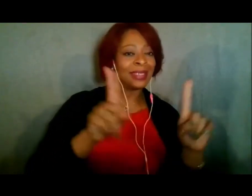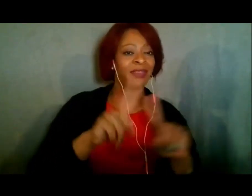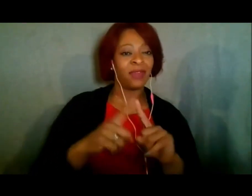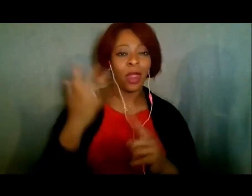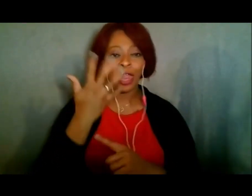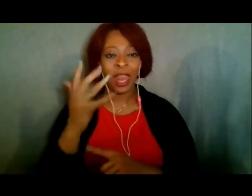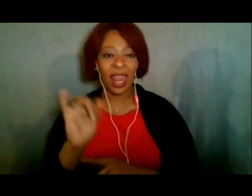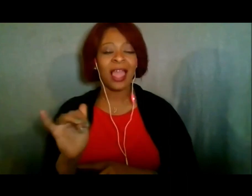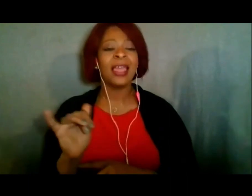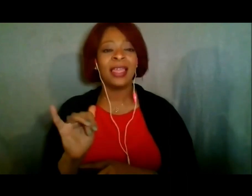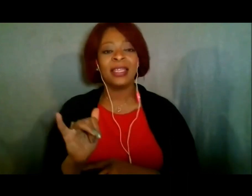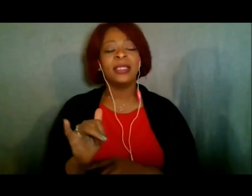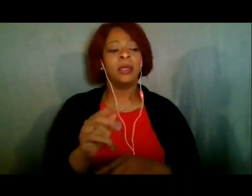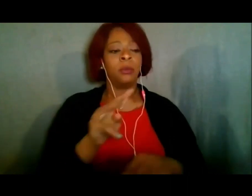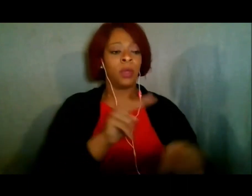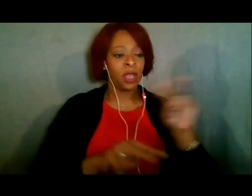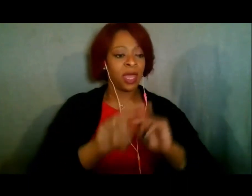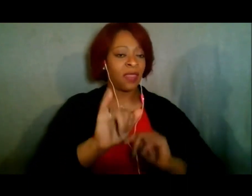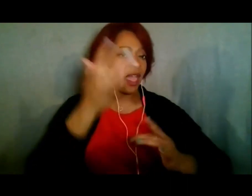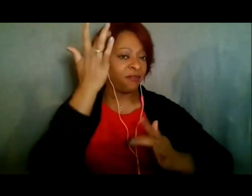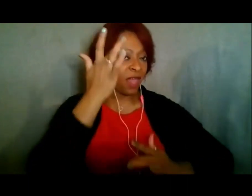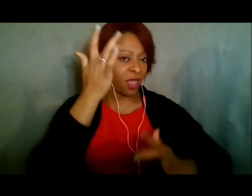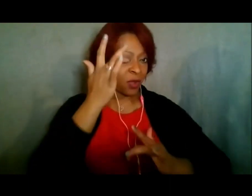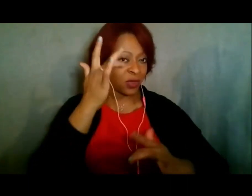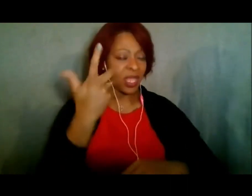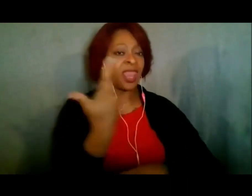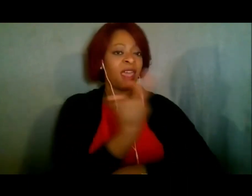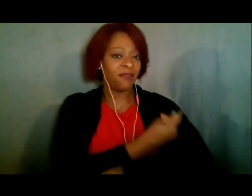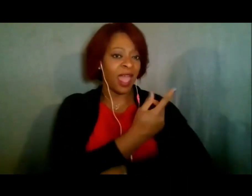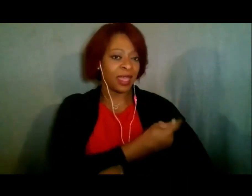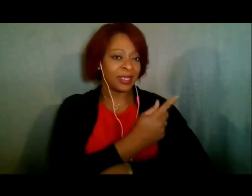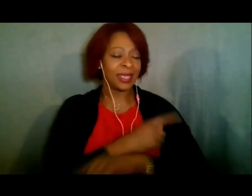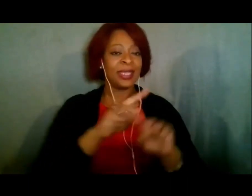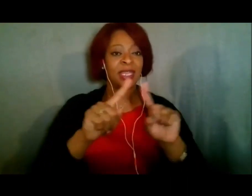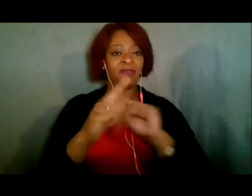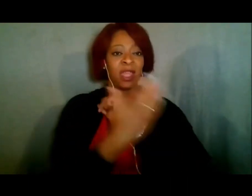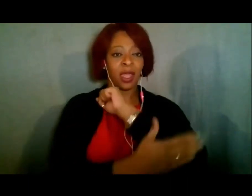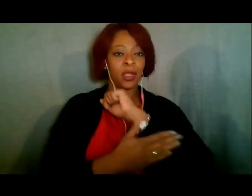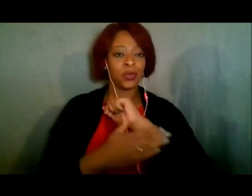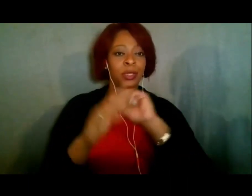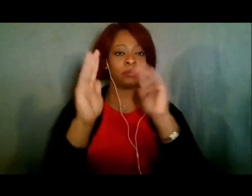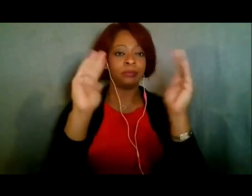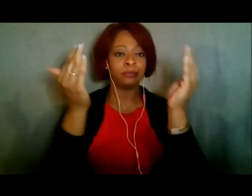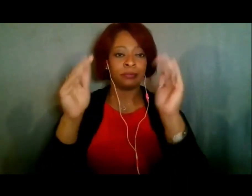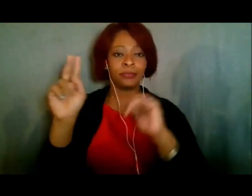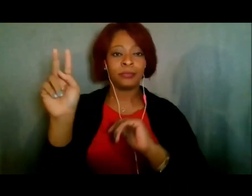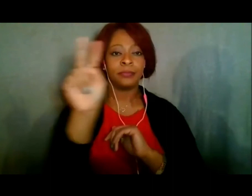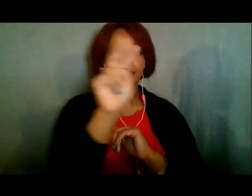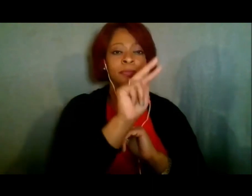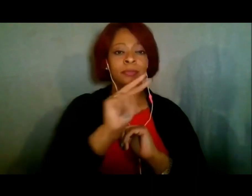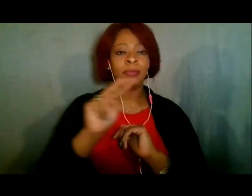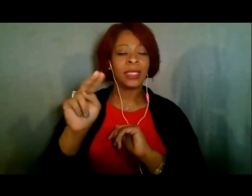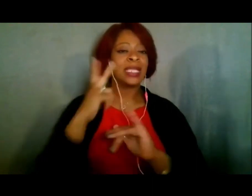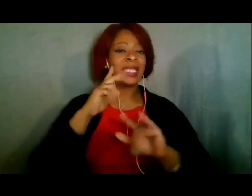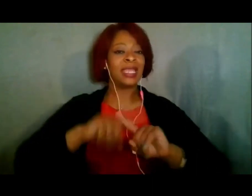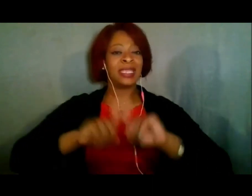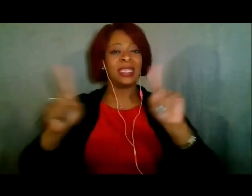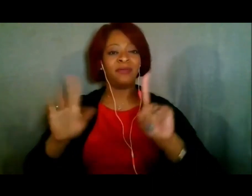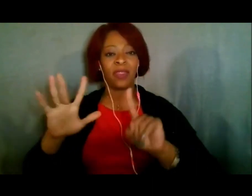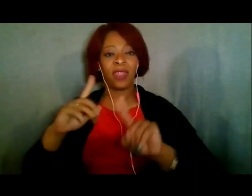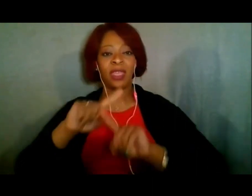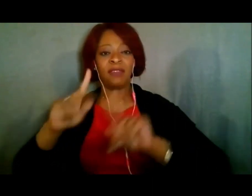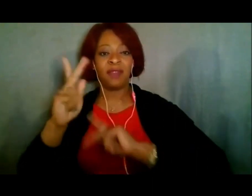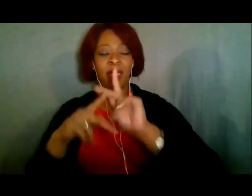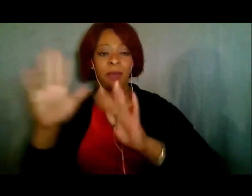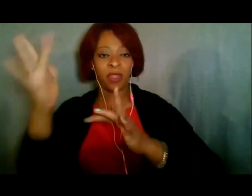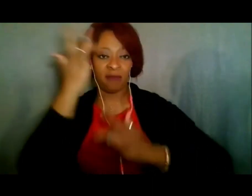we're looking at the virus and the vaccines in different countries to see the difference in the different types of